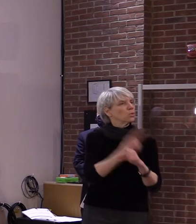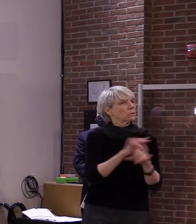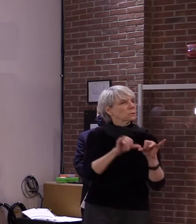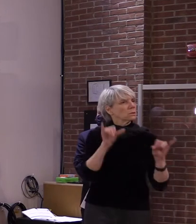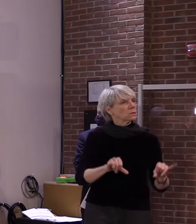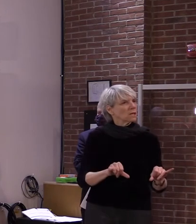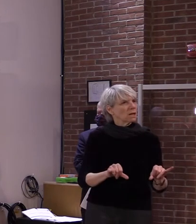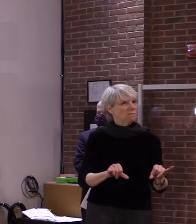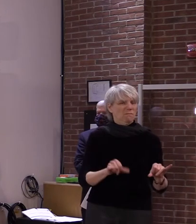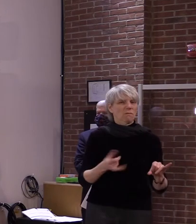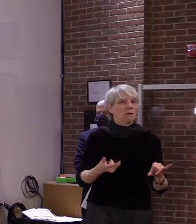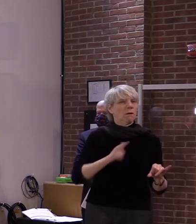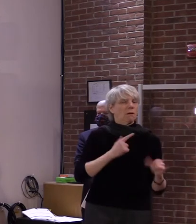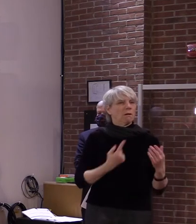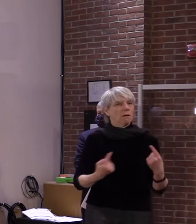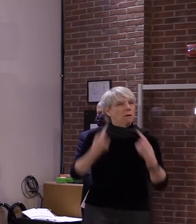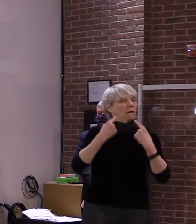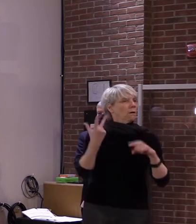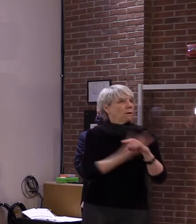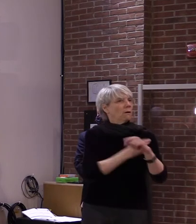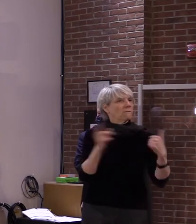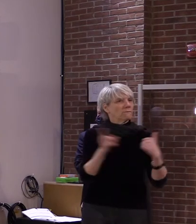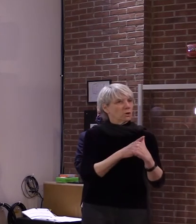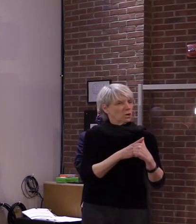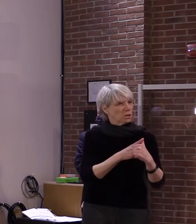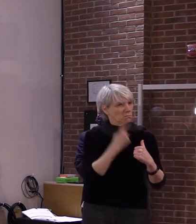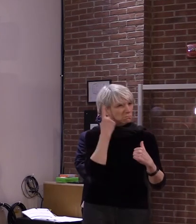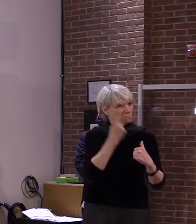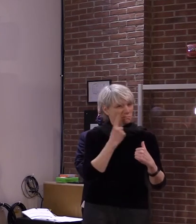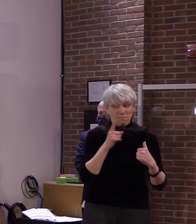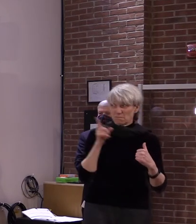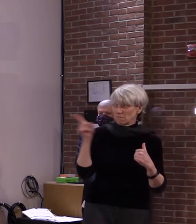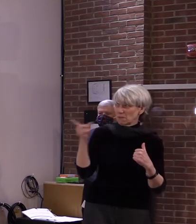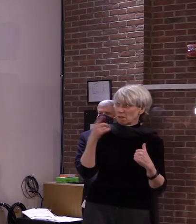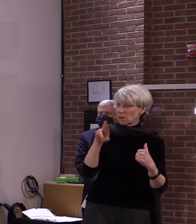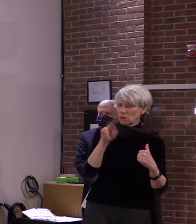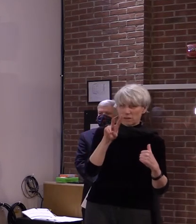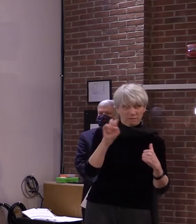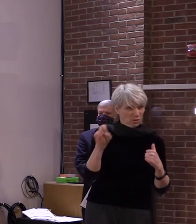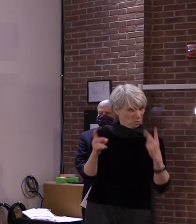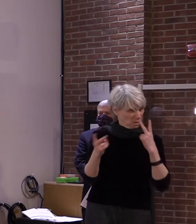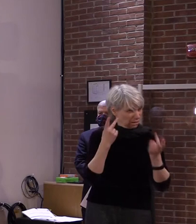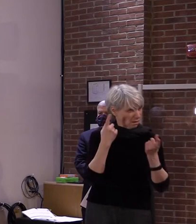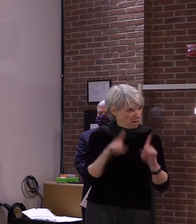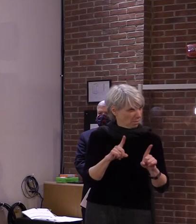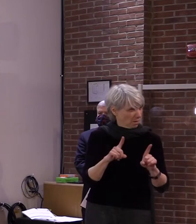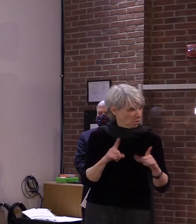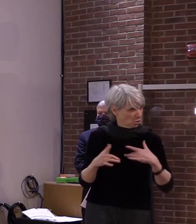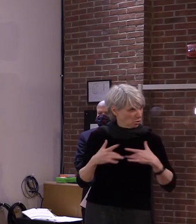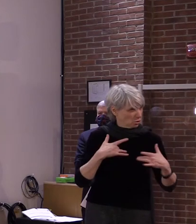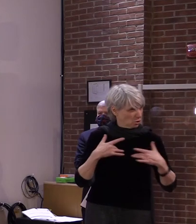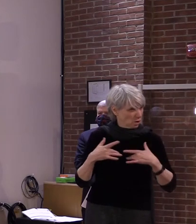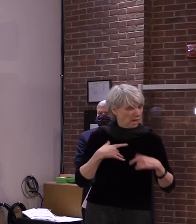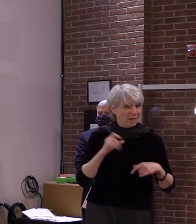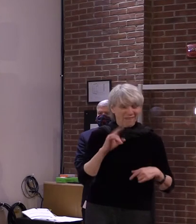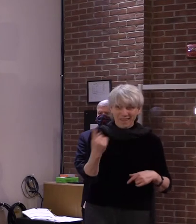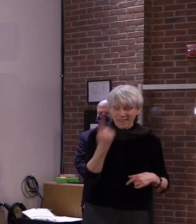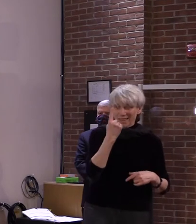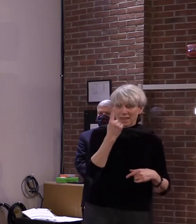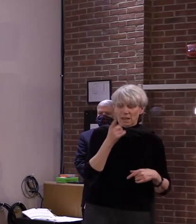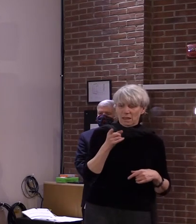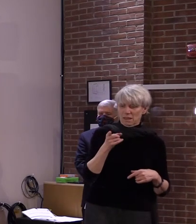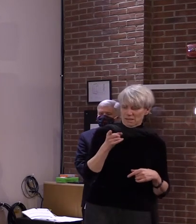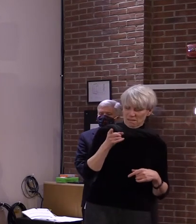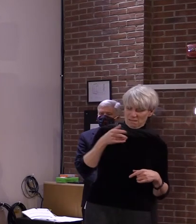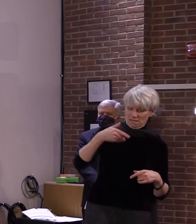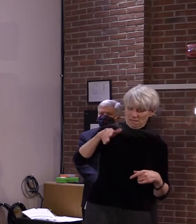and dr levine if you consider this to be sort of a problem of sorts and the ethical dilemma of whether or not to turn them away um you know given